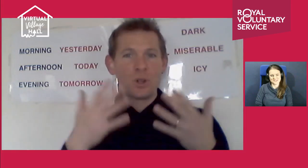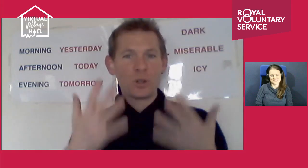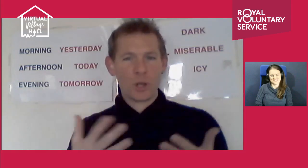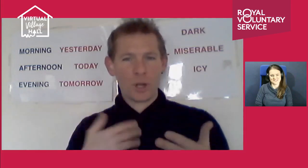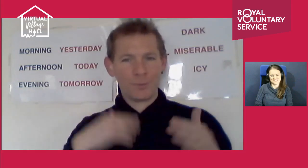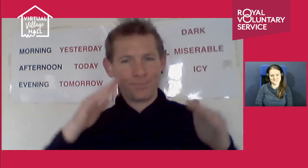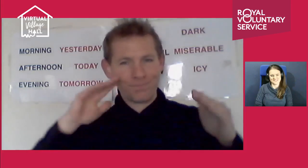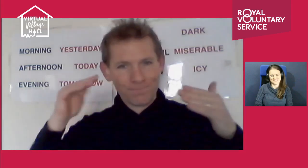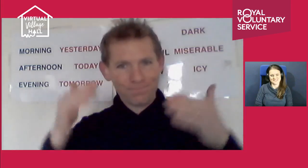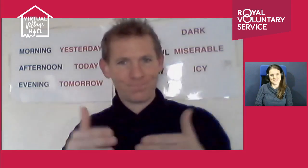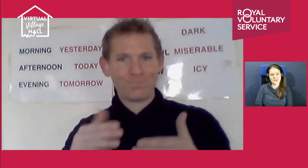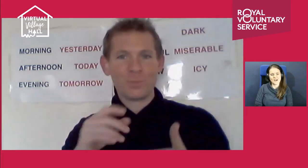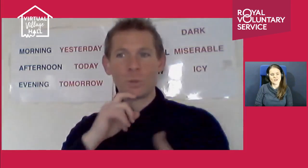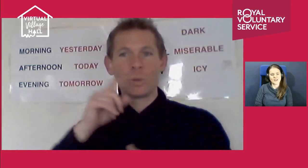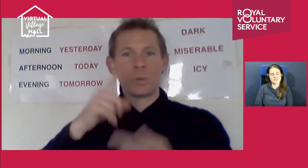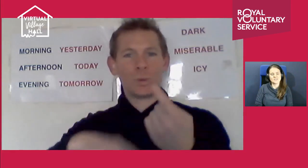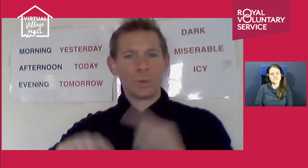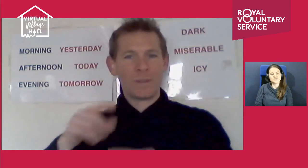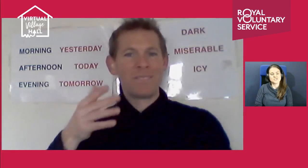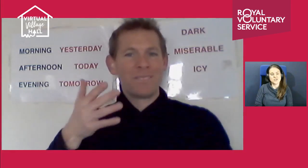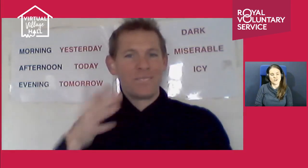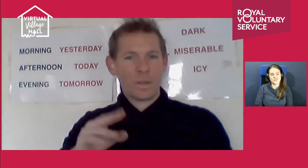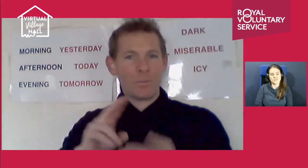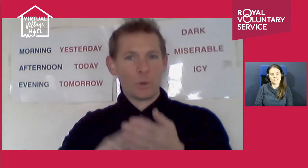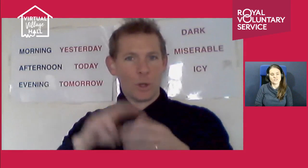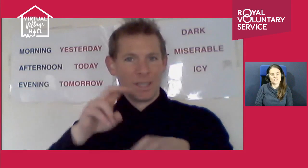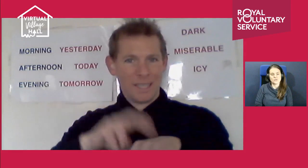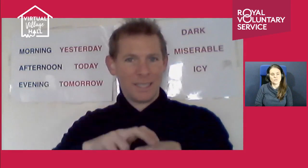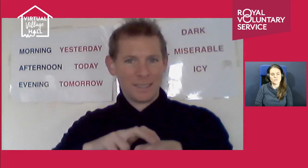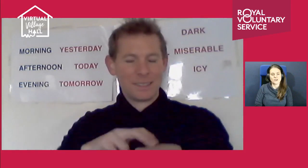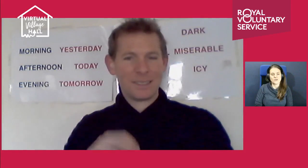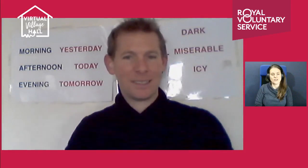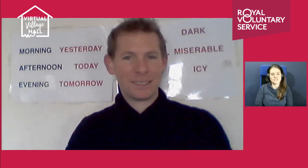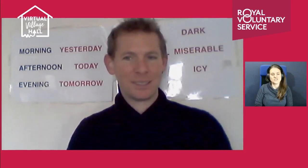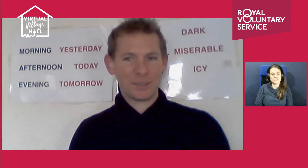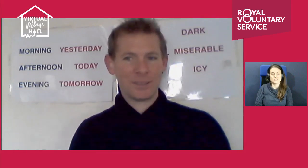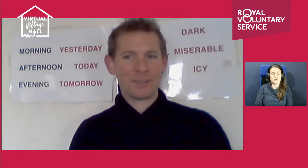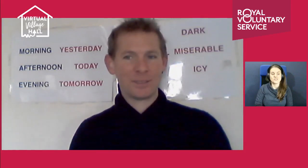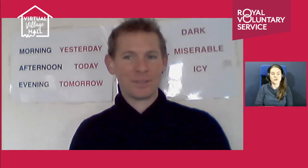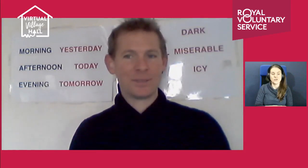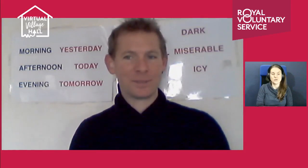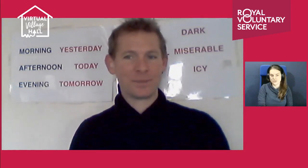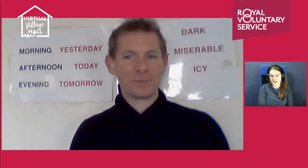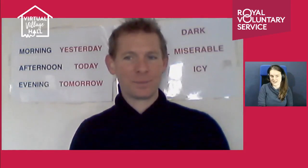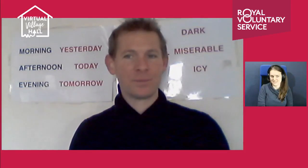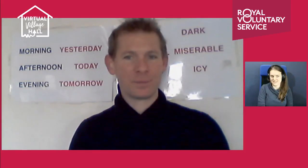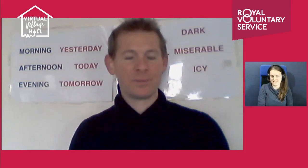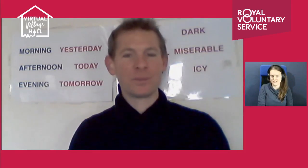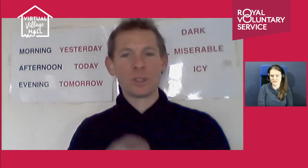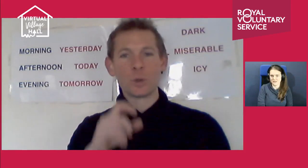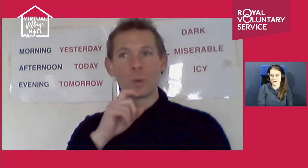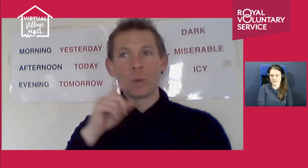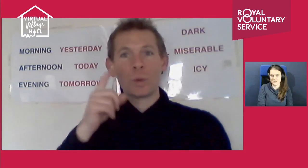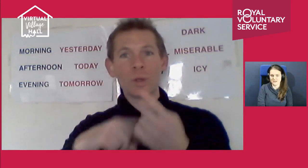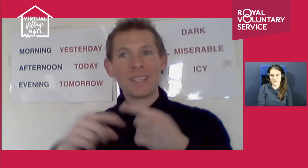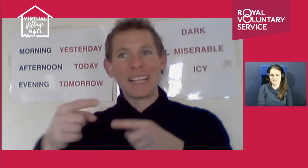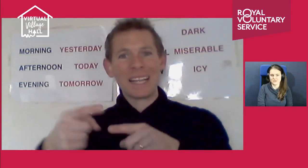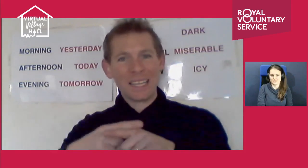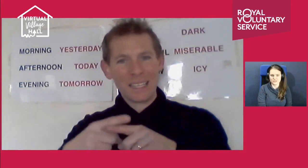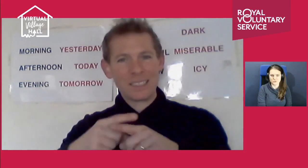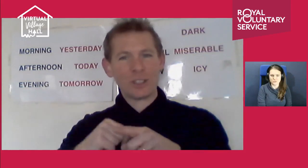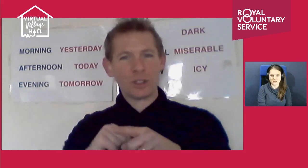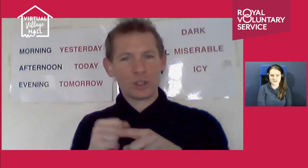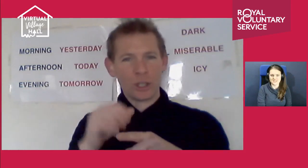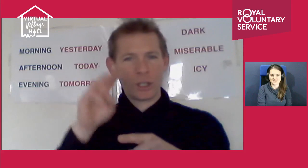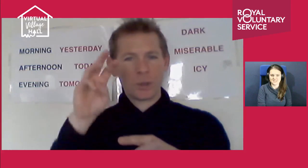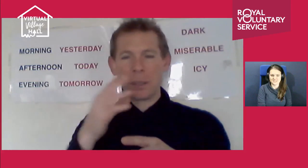Great, well done. Okay, so now we're going to focus on Northern Ireland signs for a little while, okay? So if